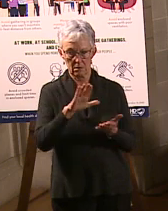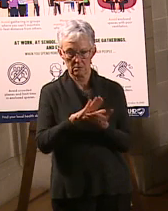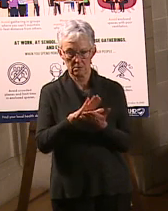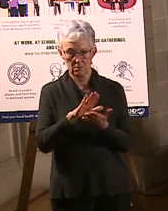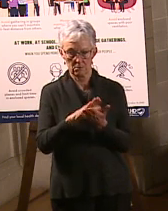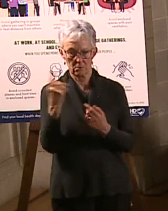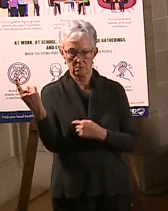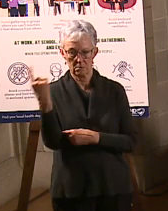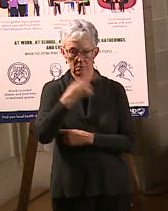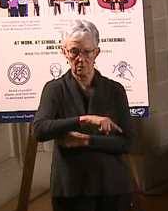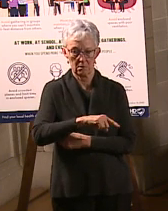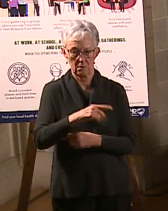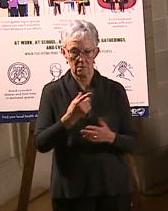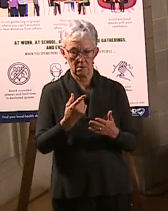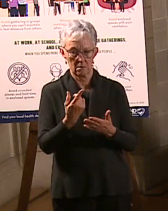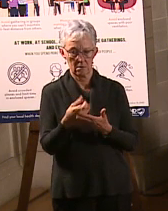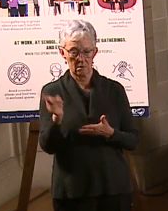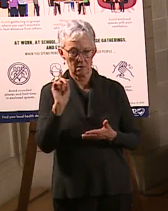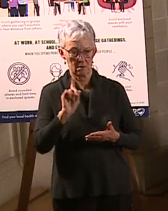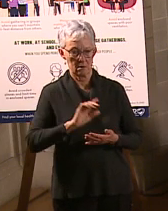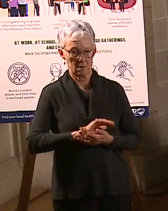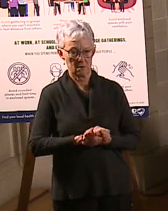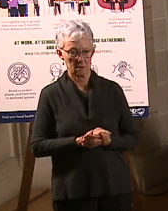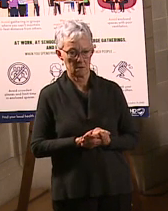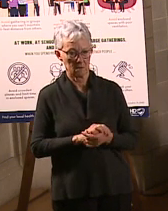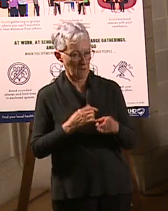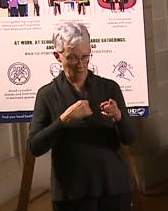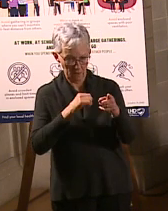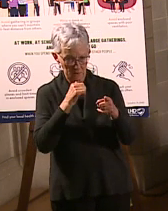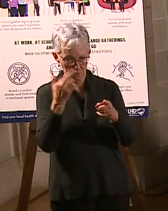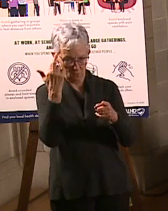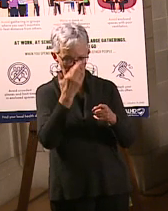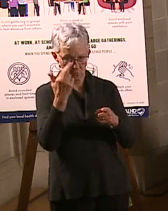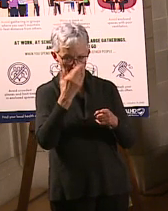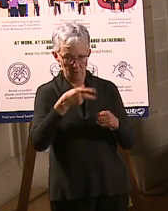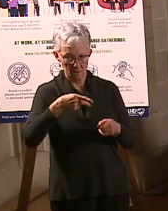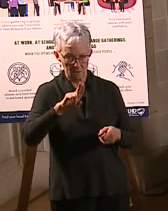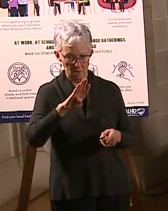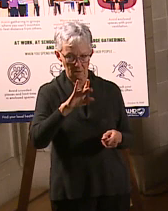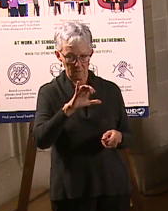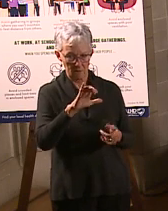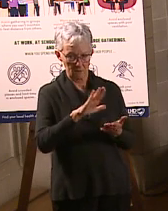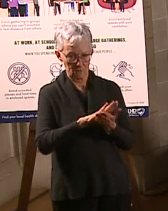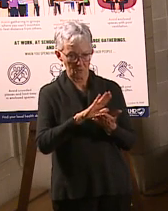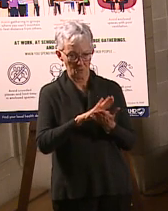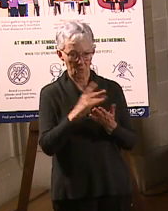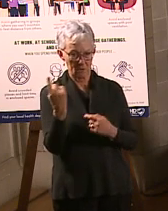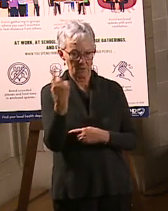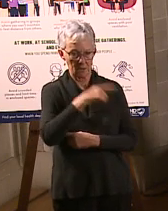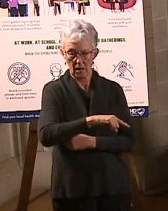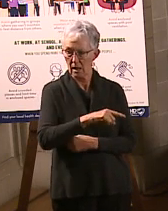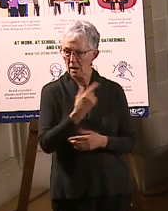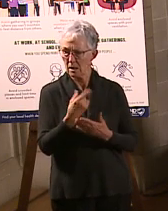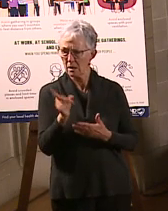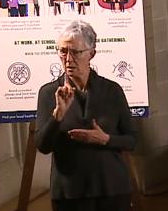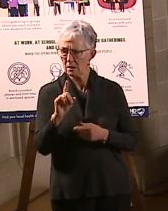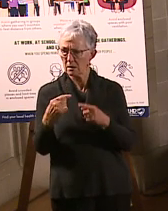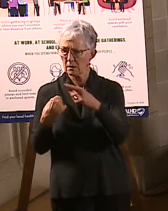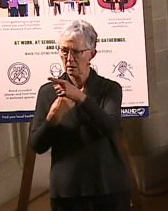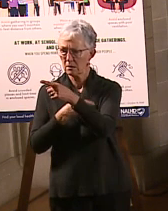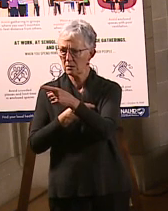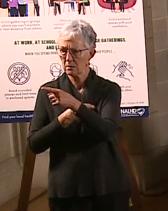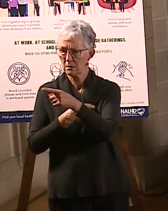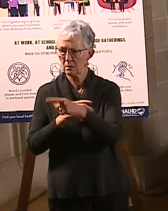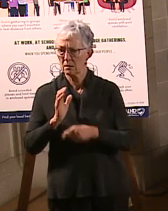I sign a proclamation for Public School Day last week? I was not aware it was Public School Day last week. I don't believe we signed a proclamation on that, did we, Taylor? Taylor? Typically,